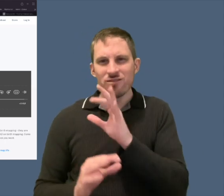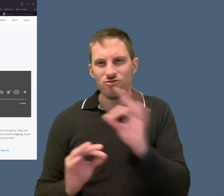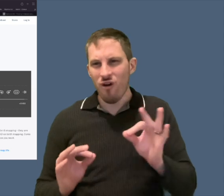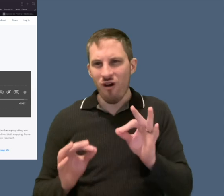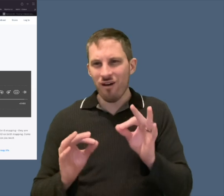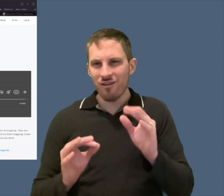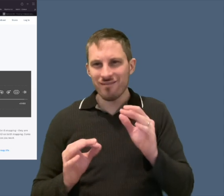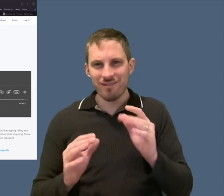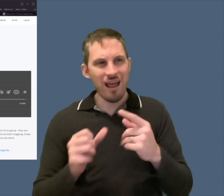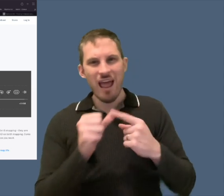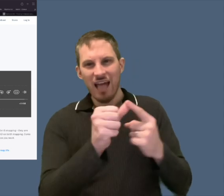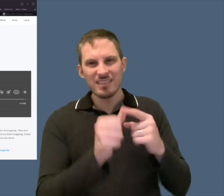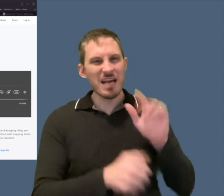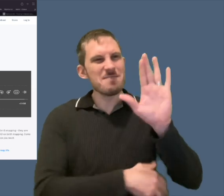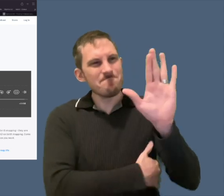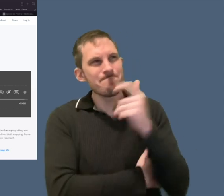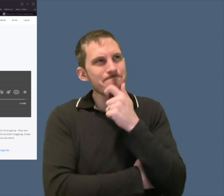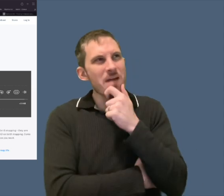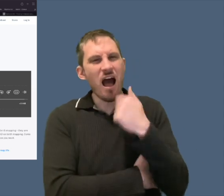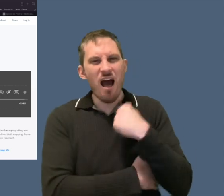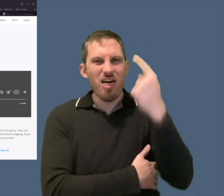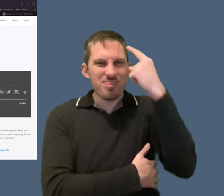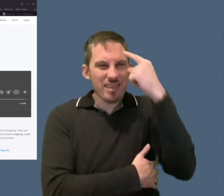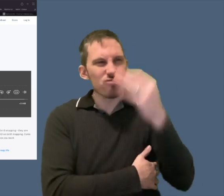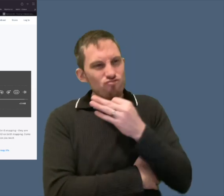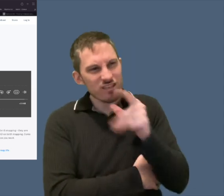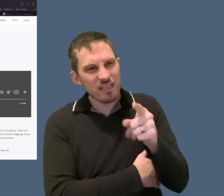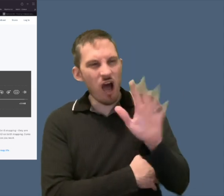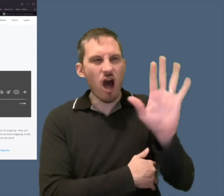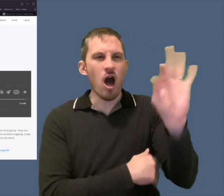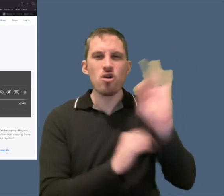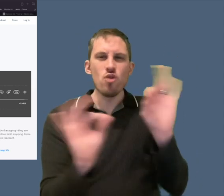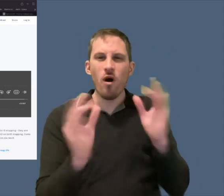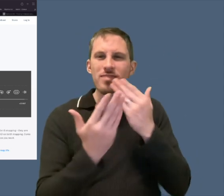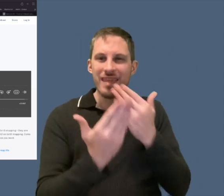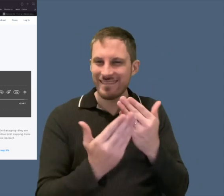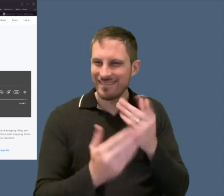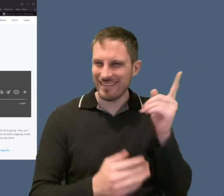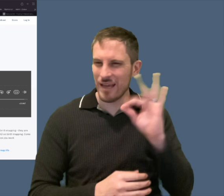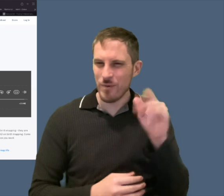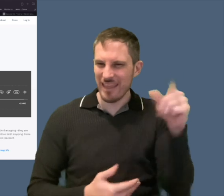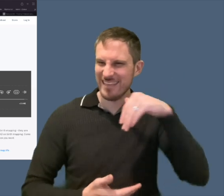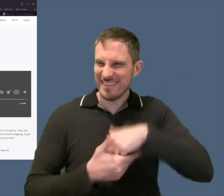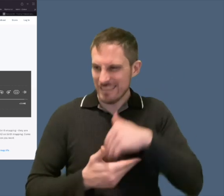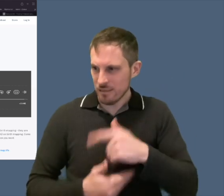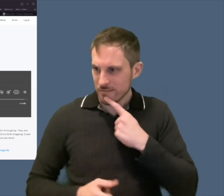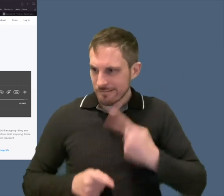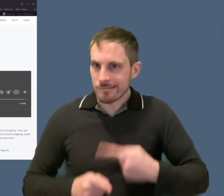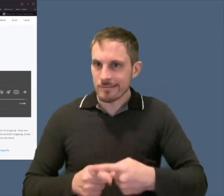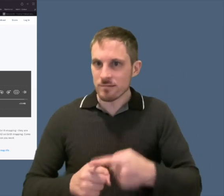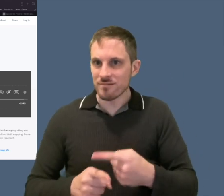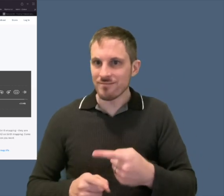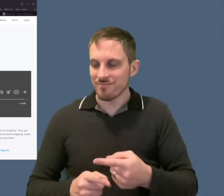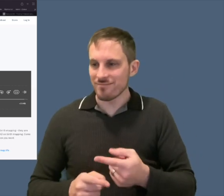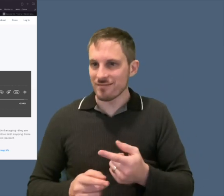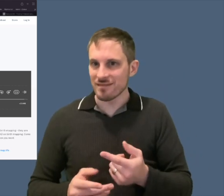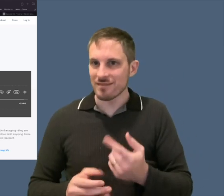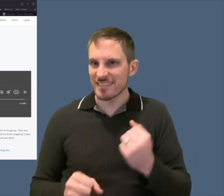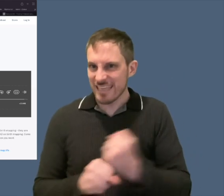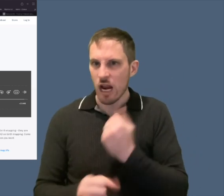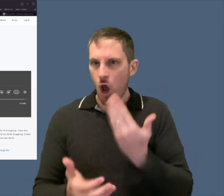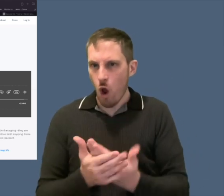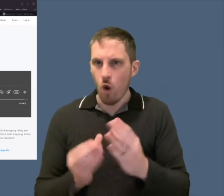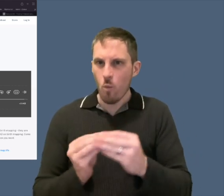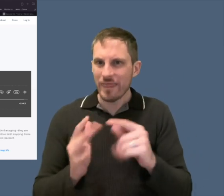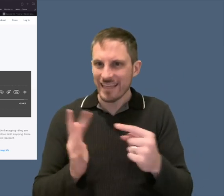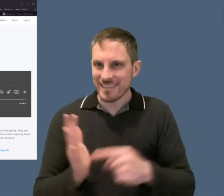mention it, I don't think I'll have this epidural. They're sitting there going, just get on with it. Like, she's just not